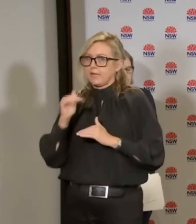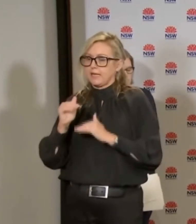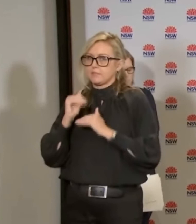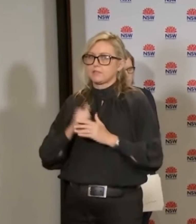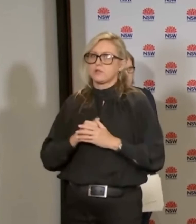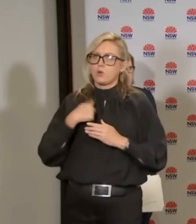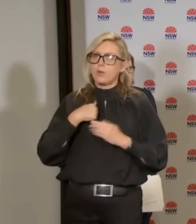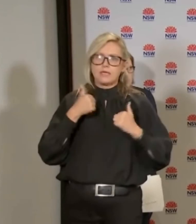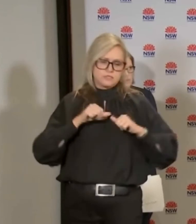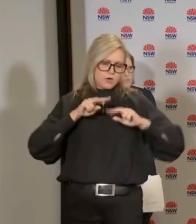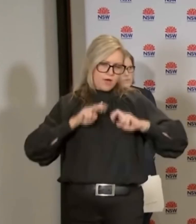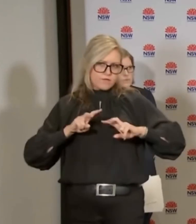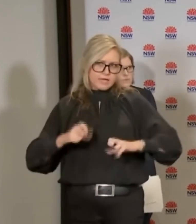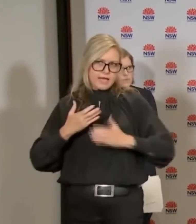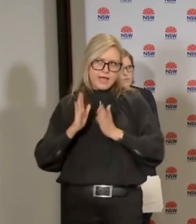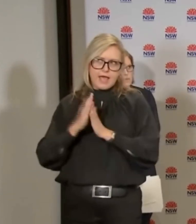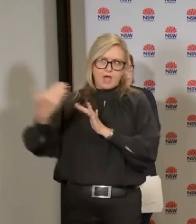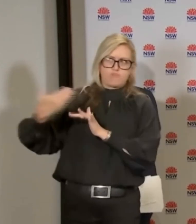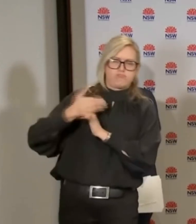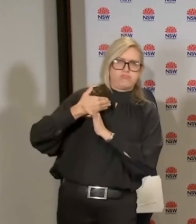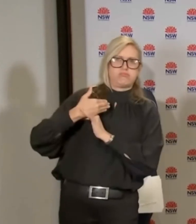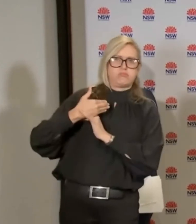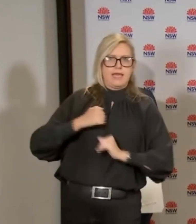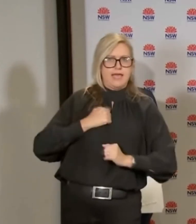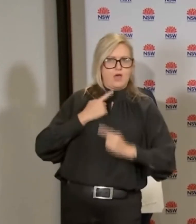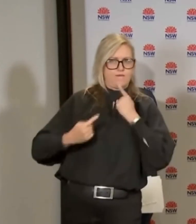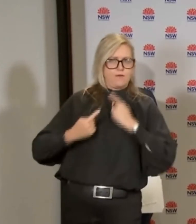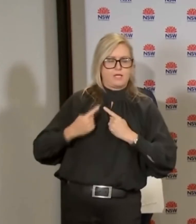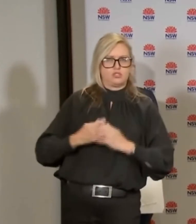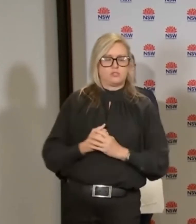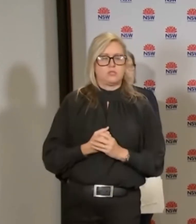of the breach. But I do know that